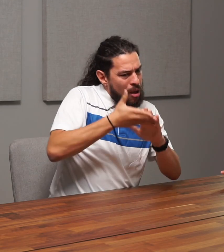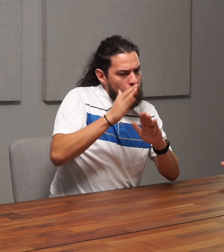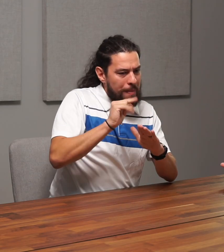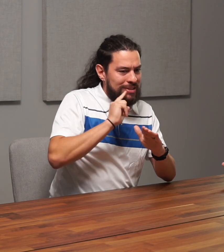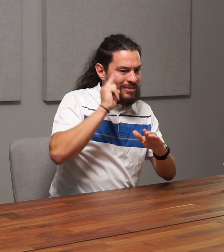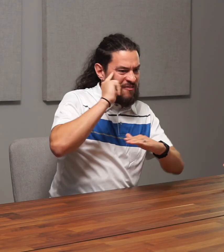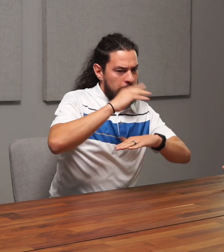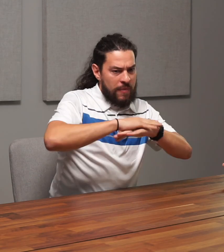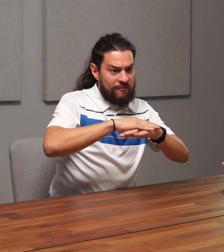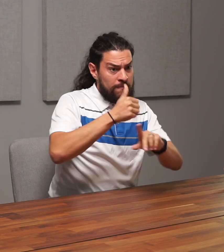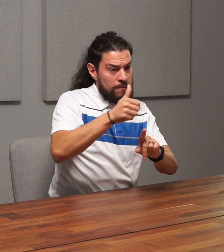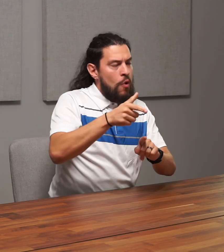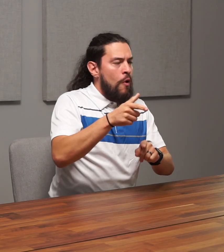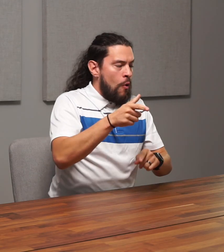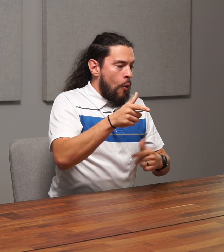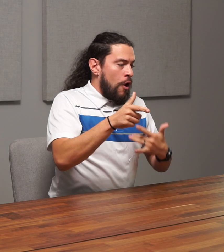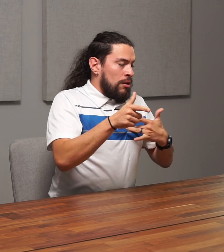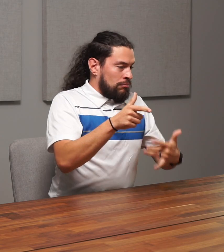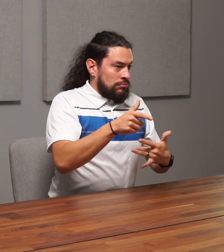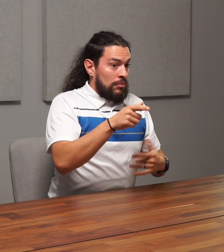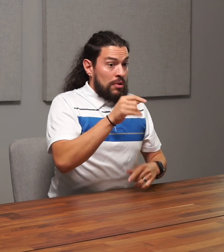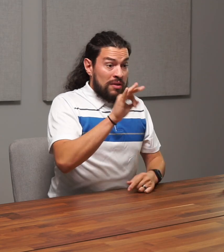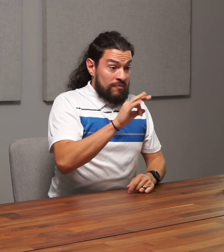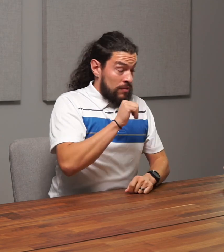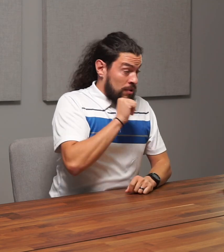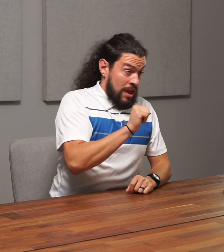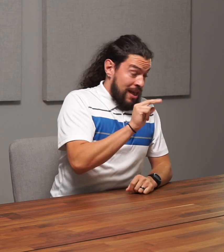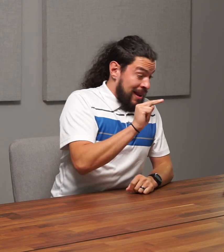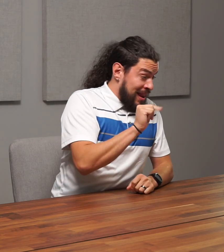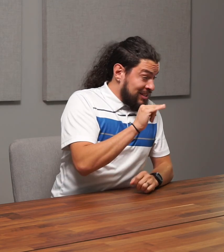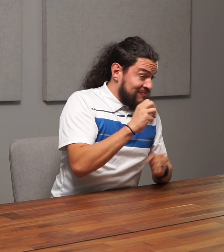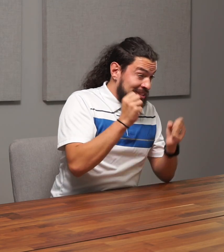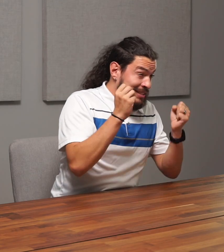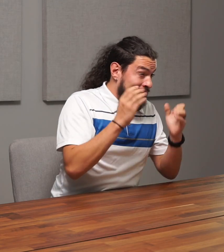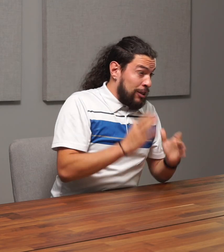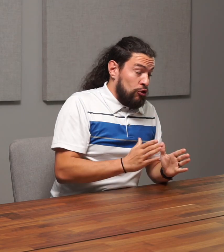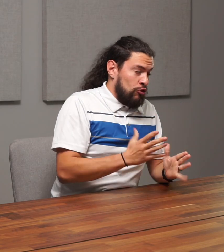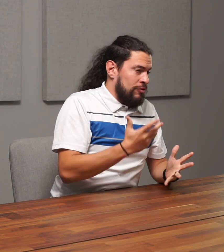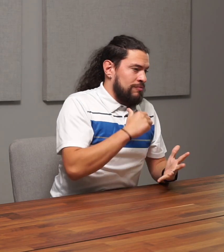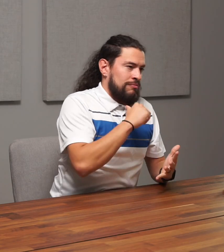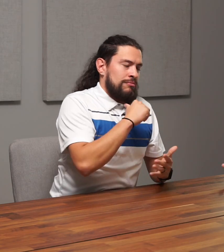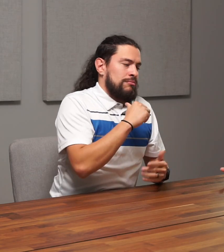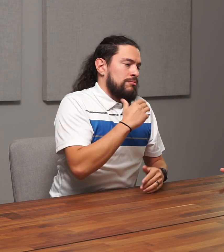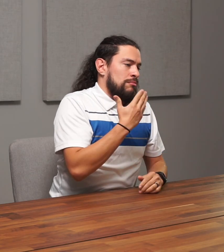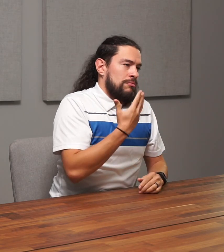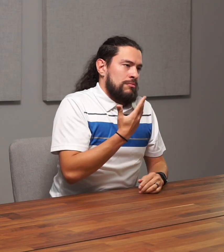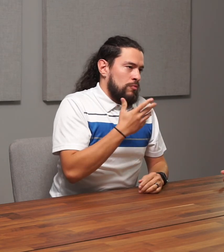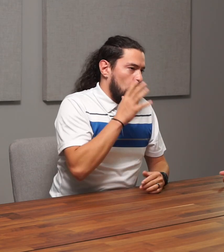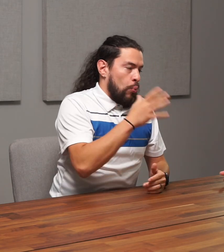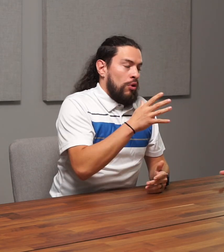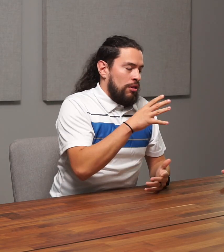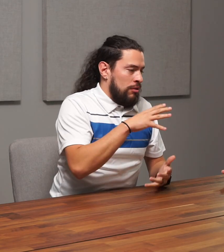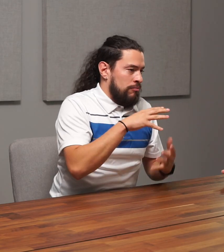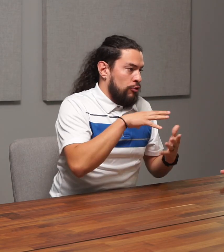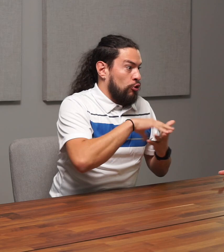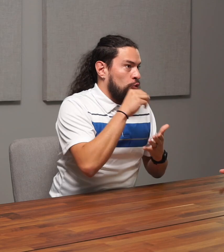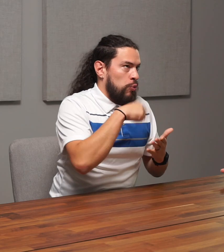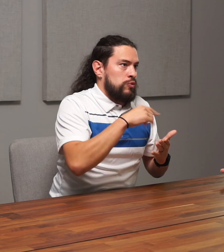a deaf individual it's operated by someone who lives and breathes the deaf culture unfortunately a lot of